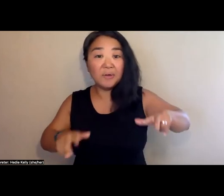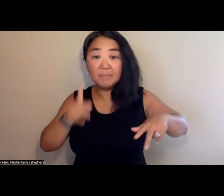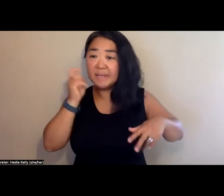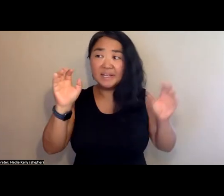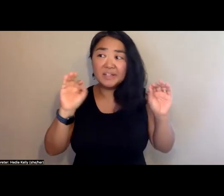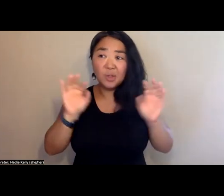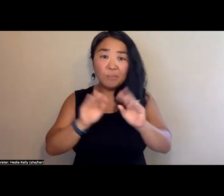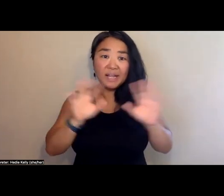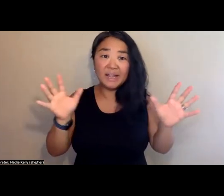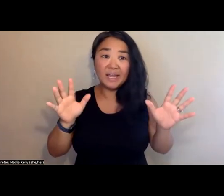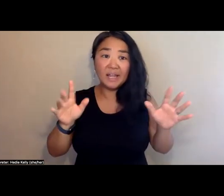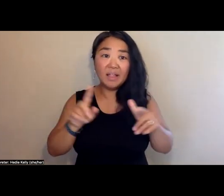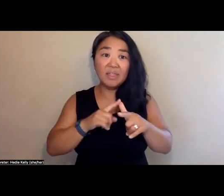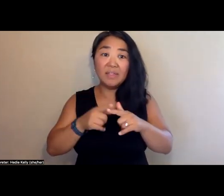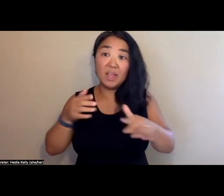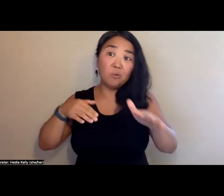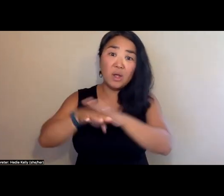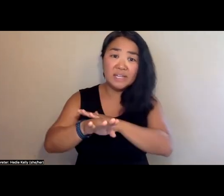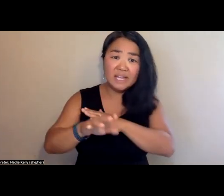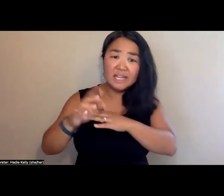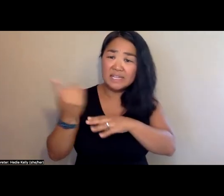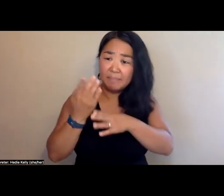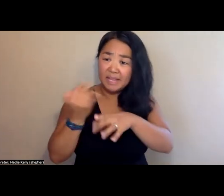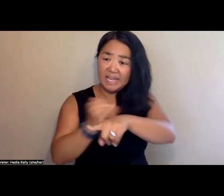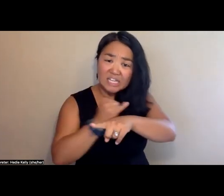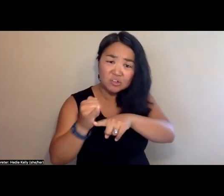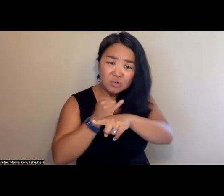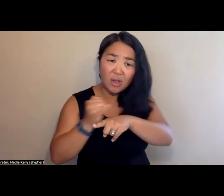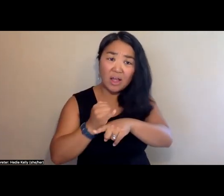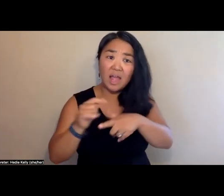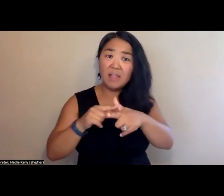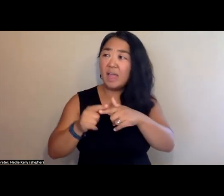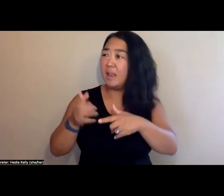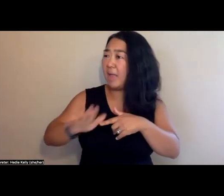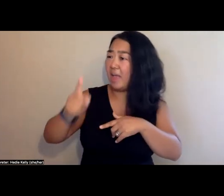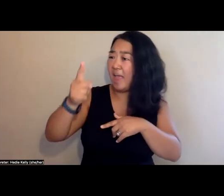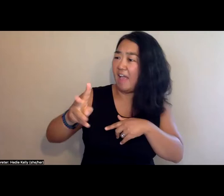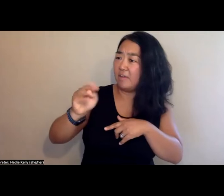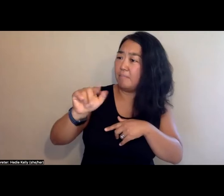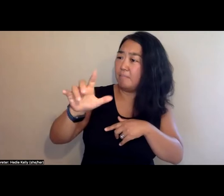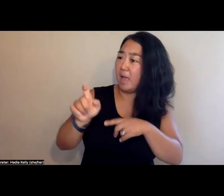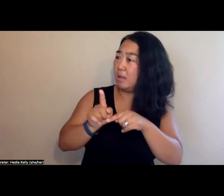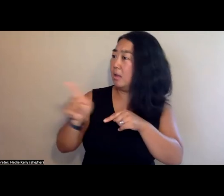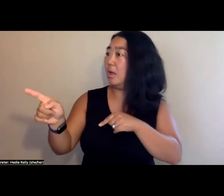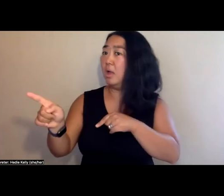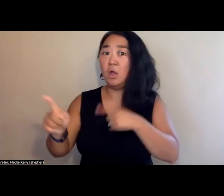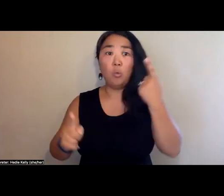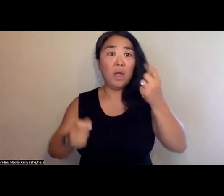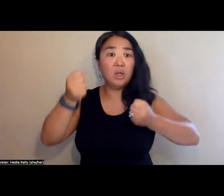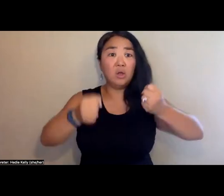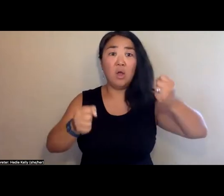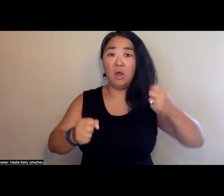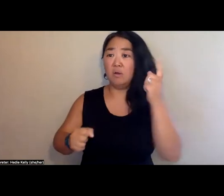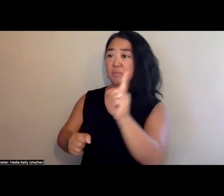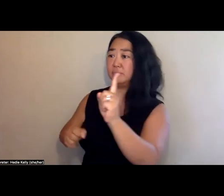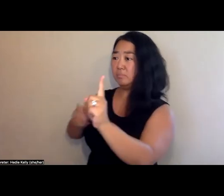there, but they'd walked into an industrial facility. And they walk about 1/2 mile down State Road And a car zooms up alongside them and pulls